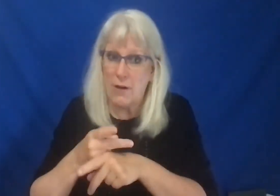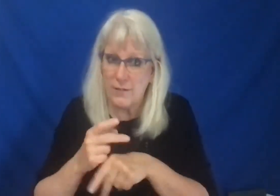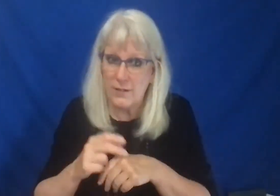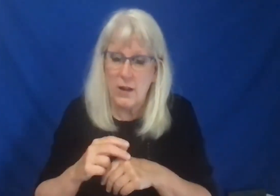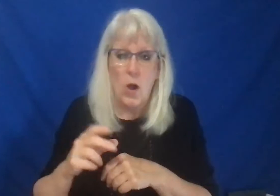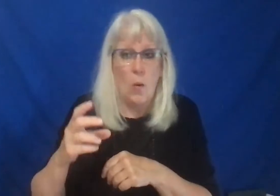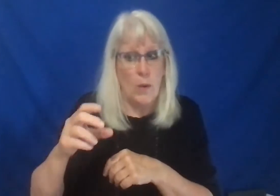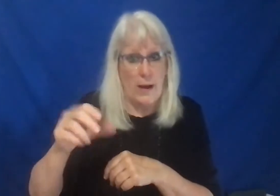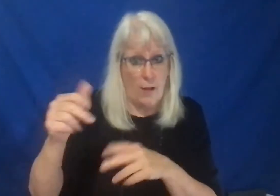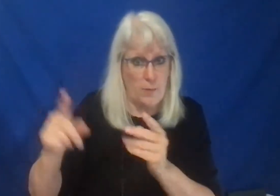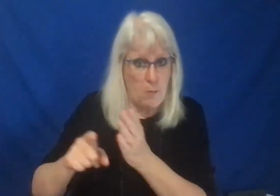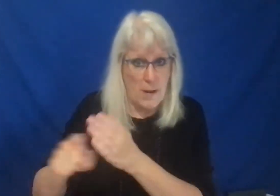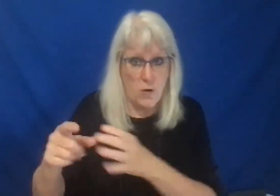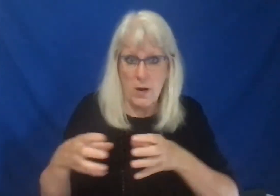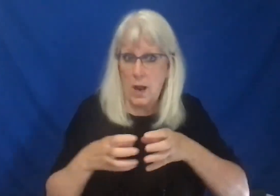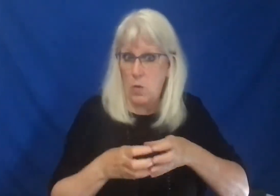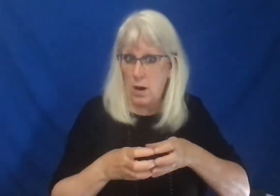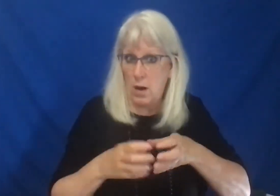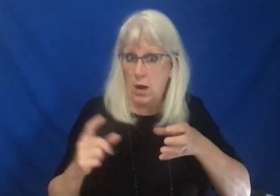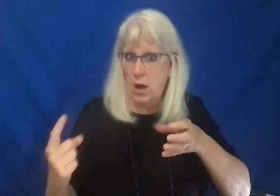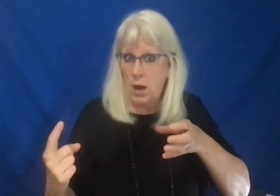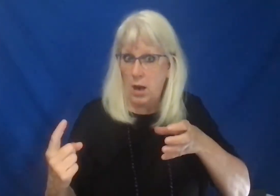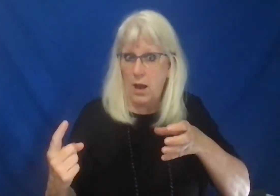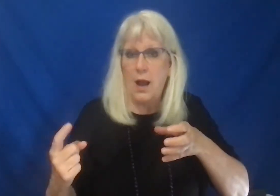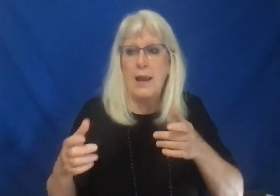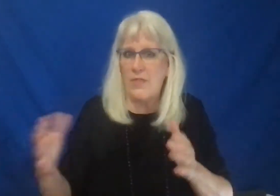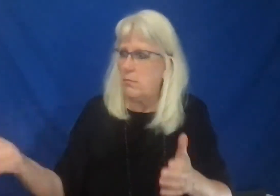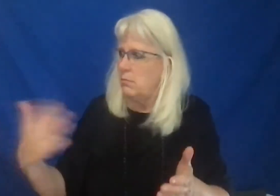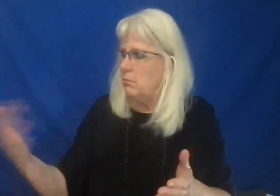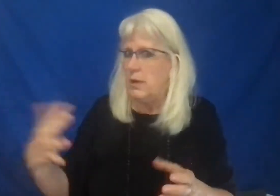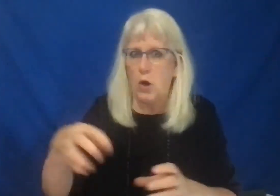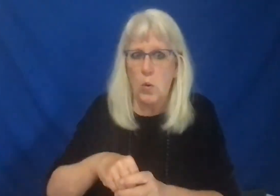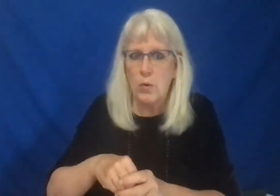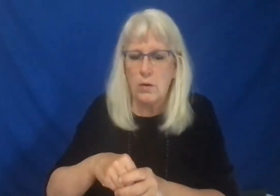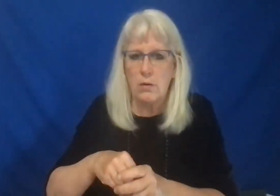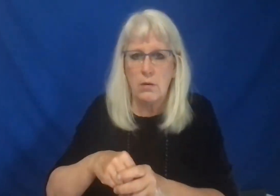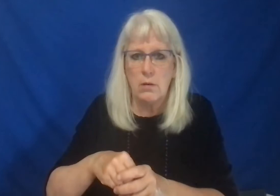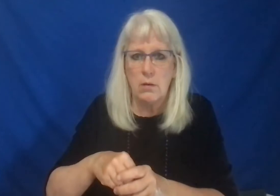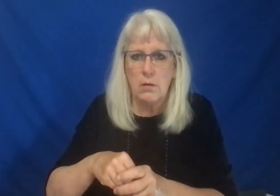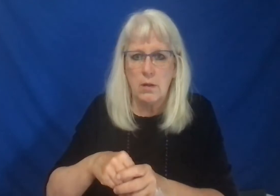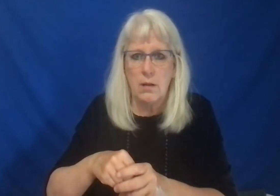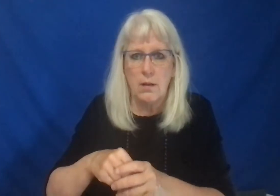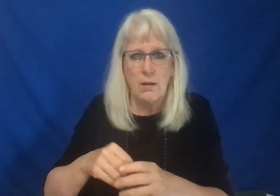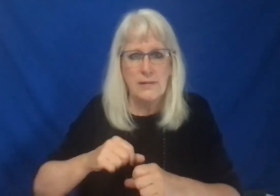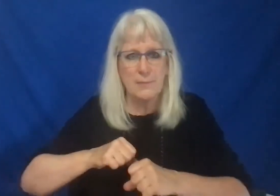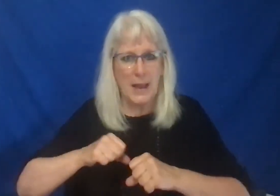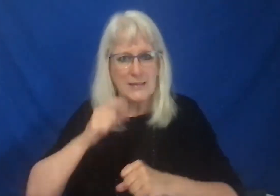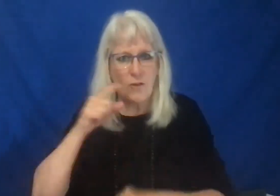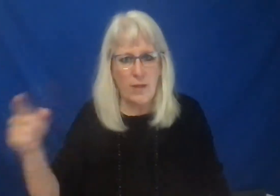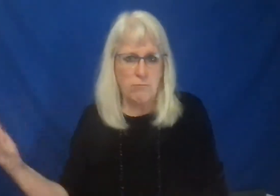minority and allow them to have voice and allow them to have space. And the thing about this is when the